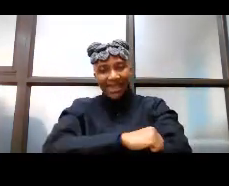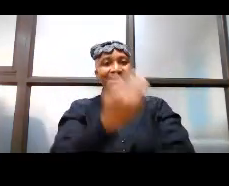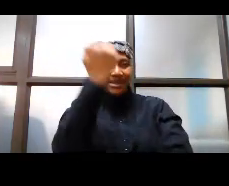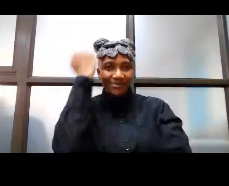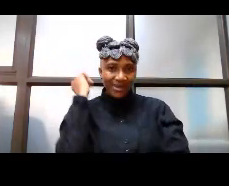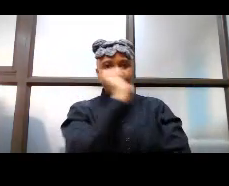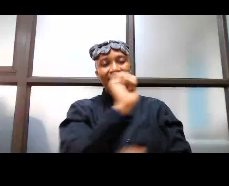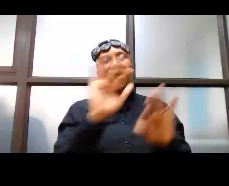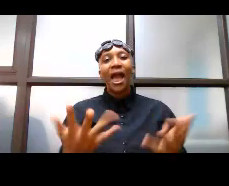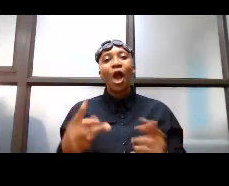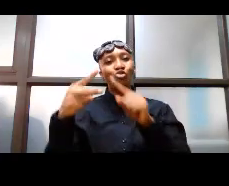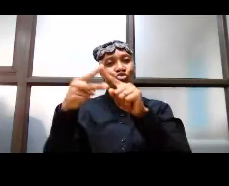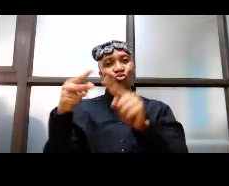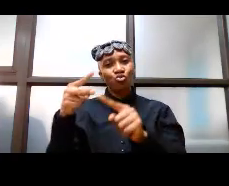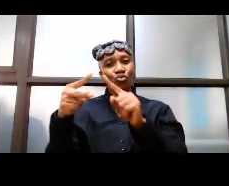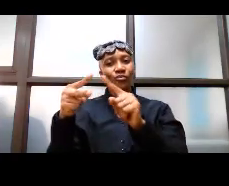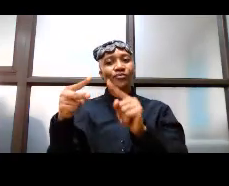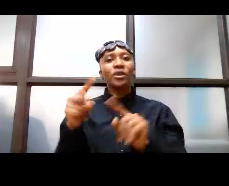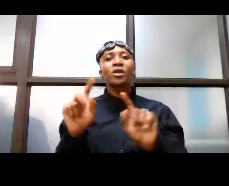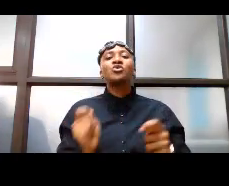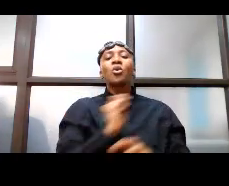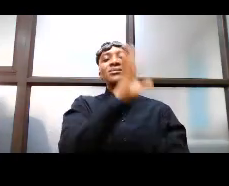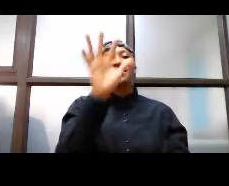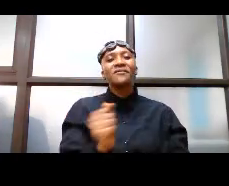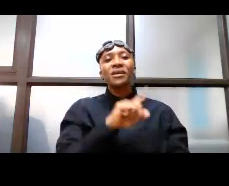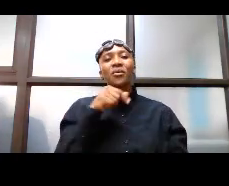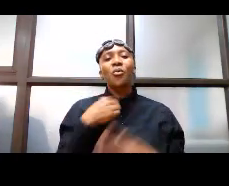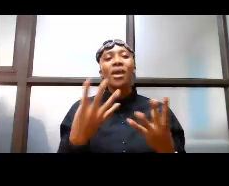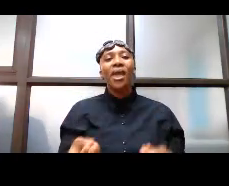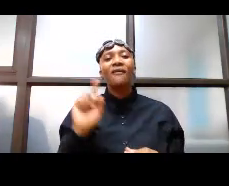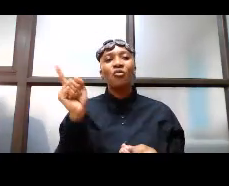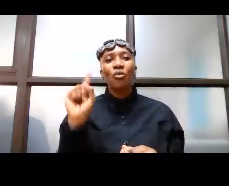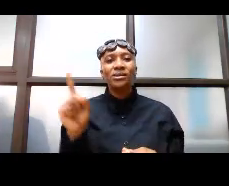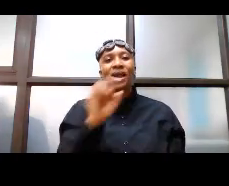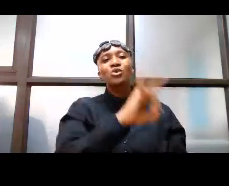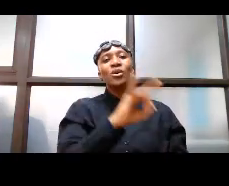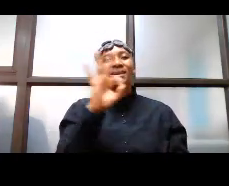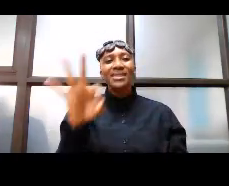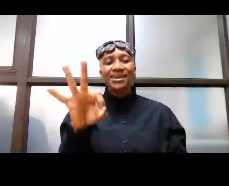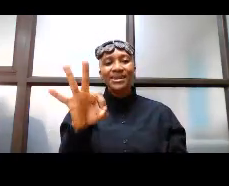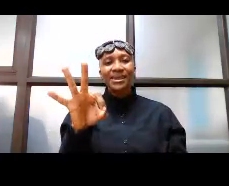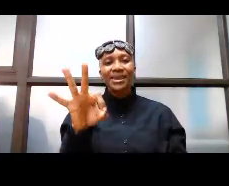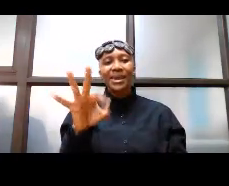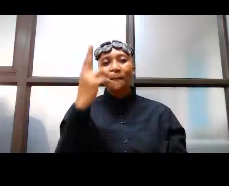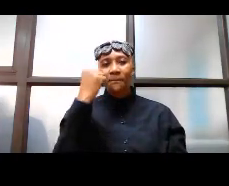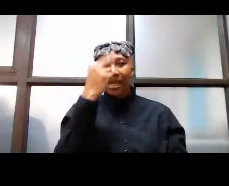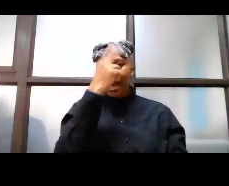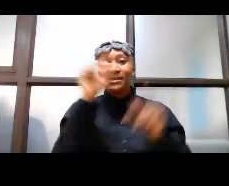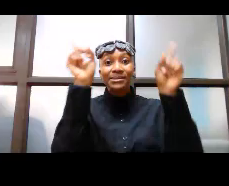in South Africa, we have 23 blind special schools.